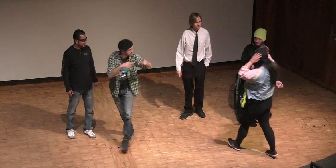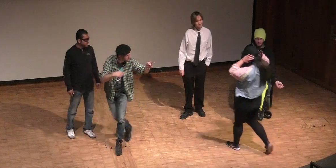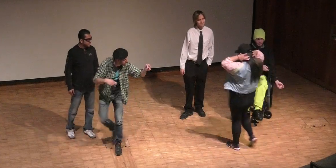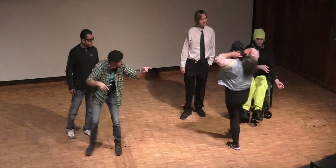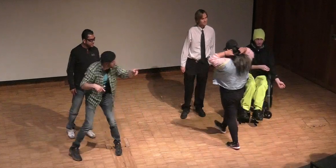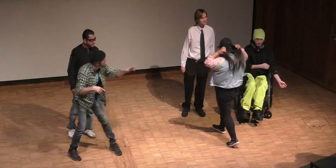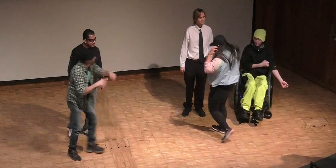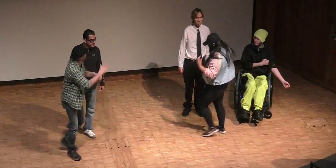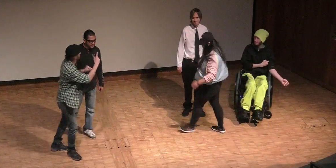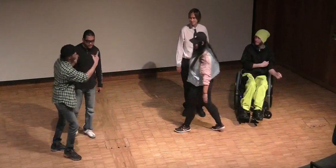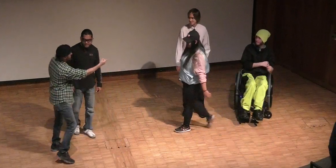Okay, great. Oh, more. Okay.